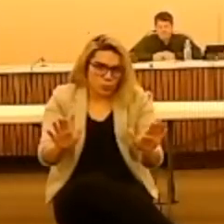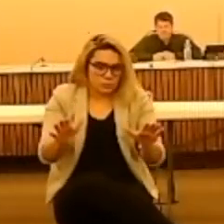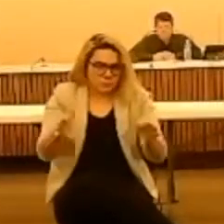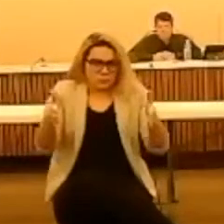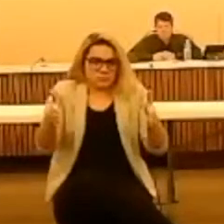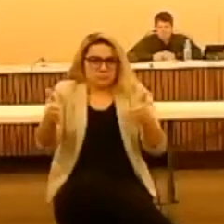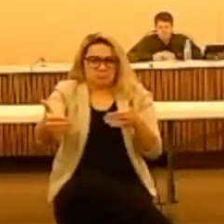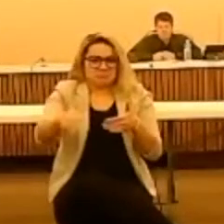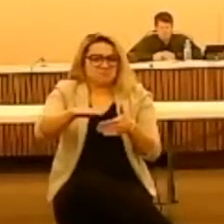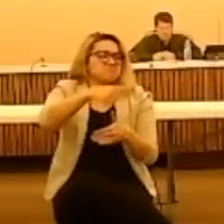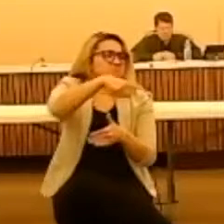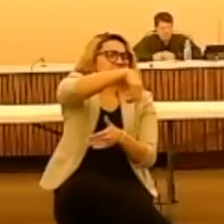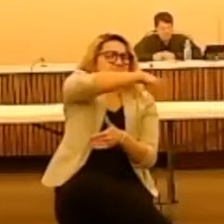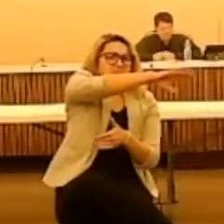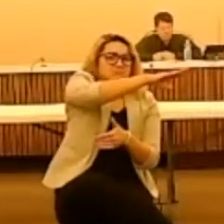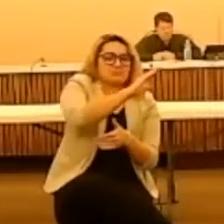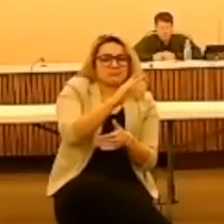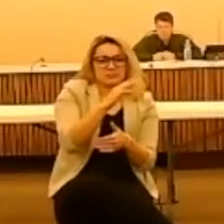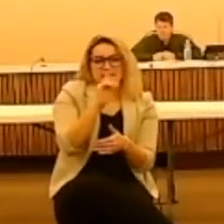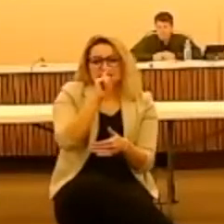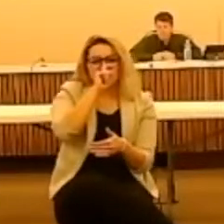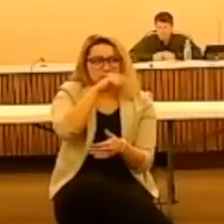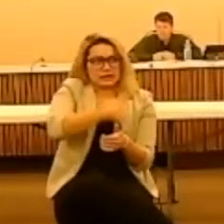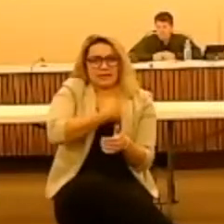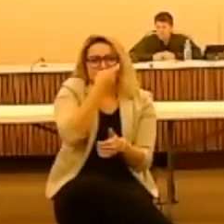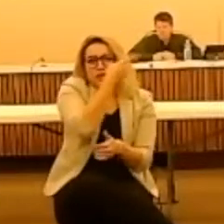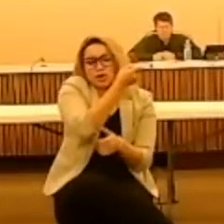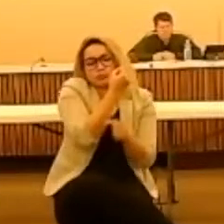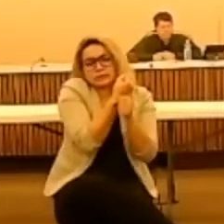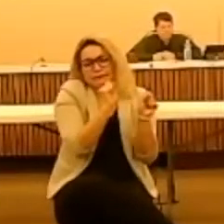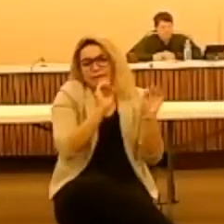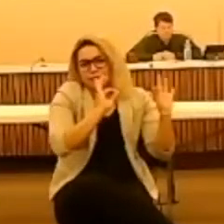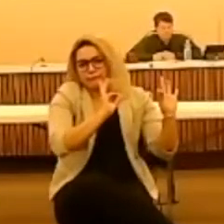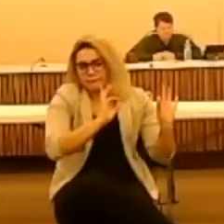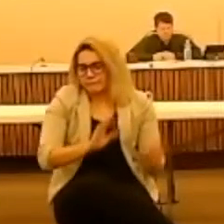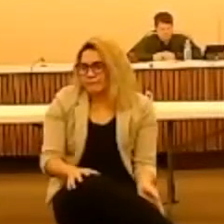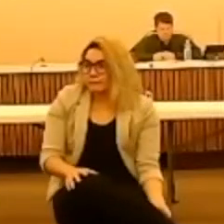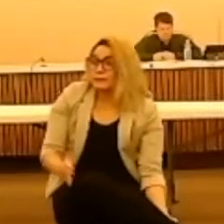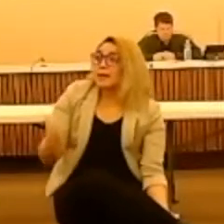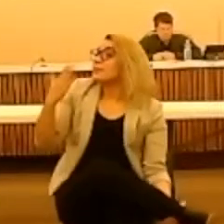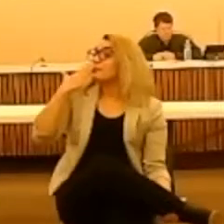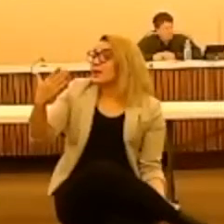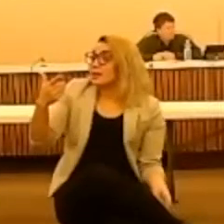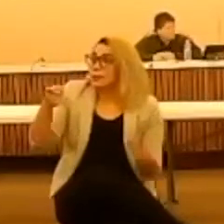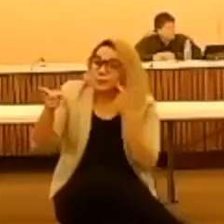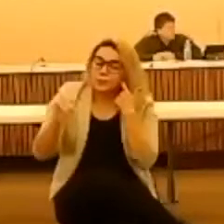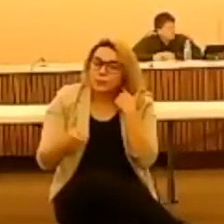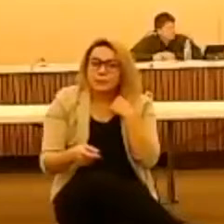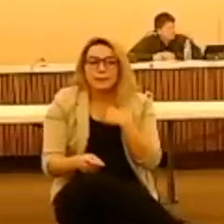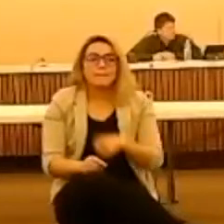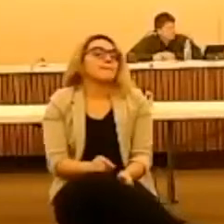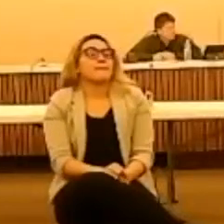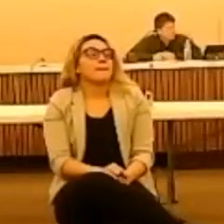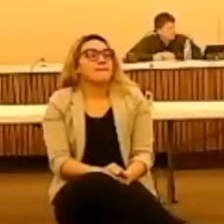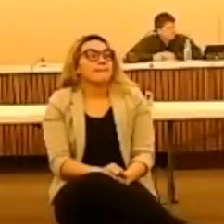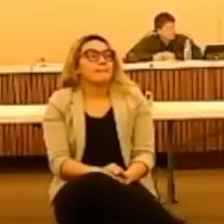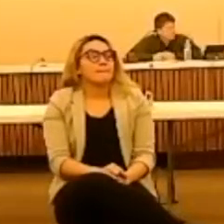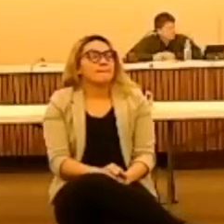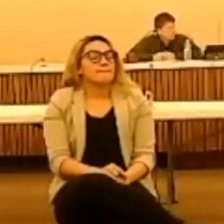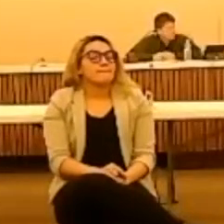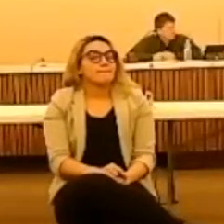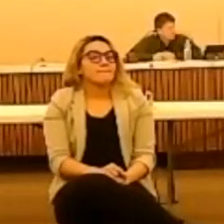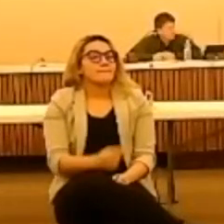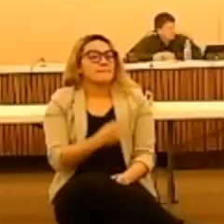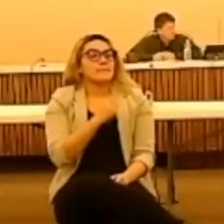more due diligence information on that. Okay, thank you. Thank you. Thanks, Greg. Yeah. On the EAF form itself, it does have it endangered